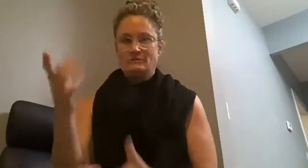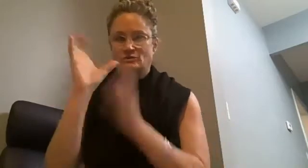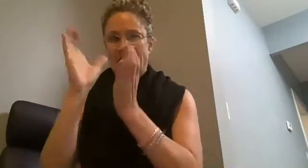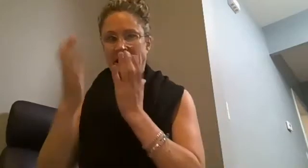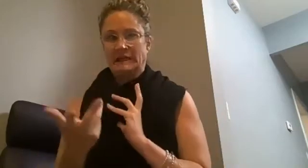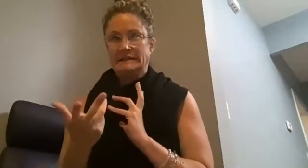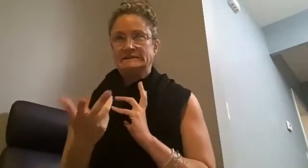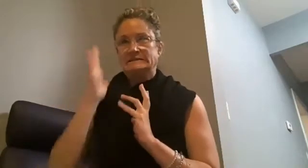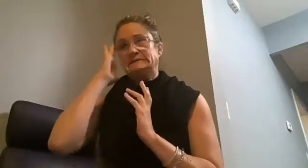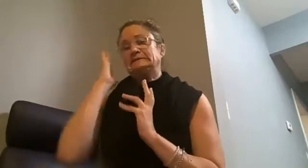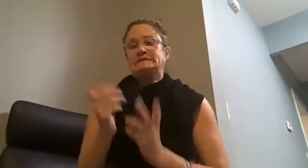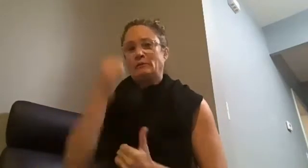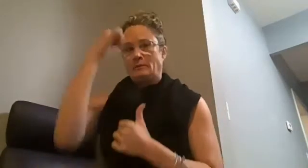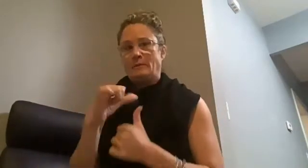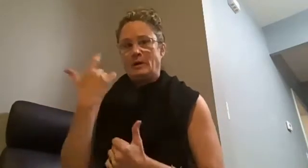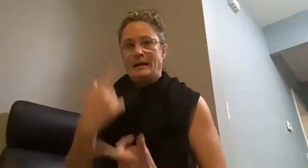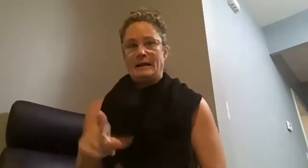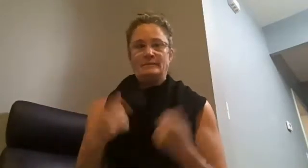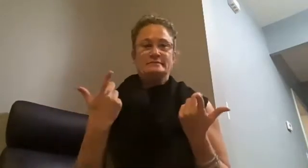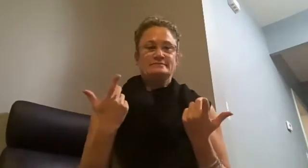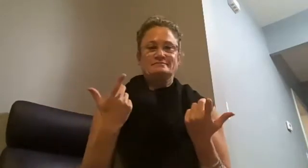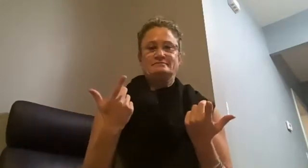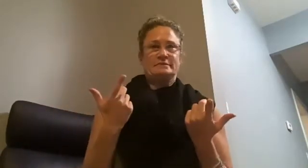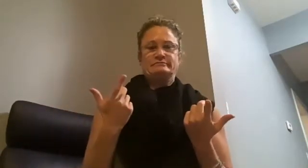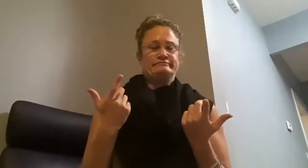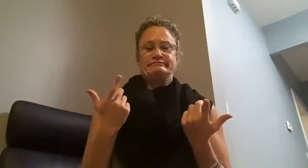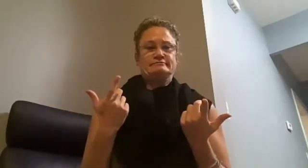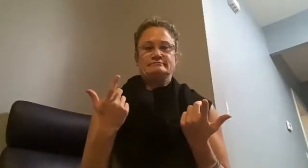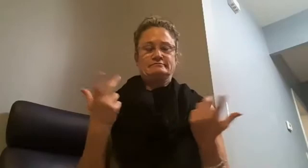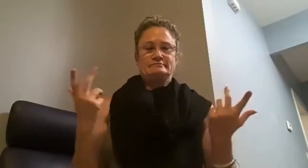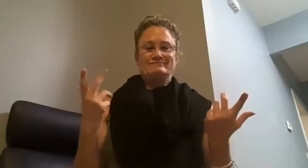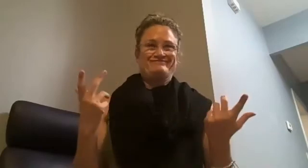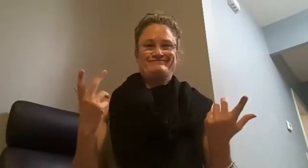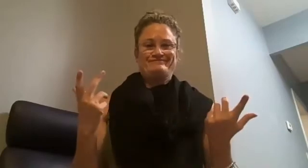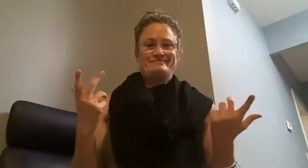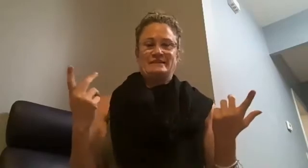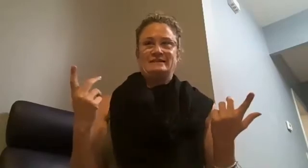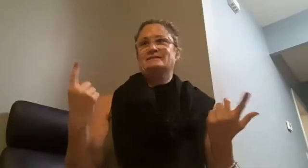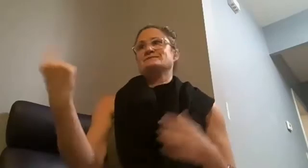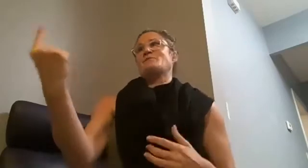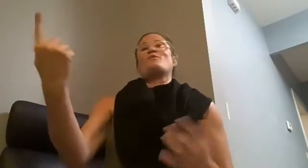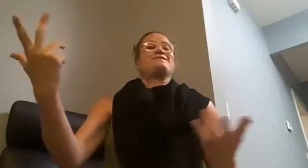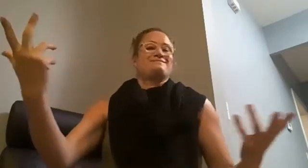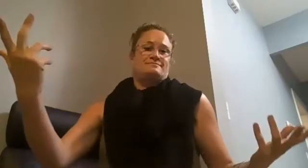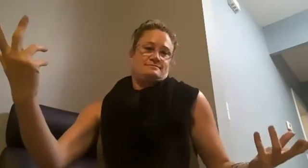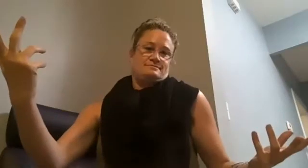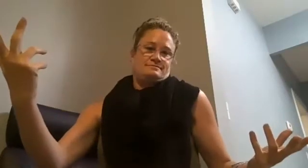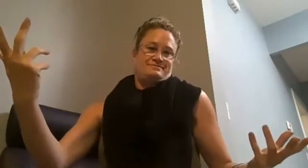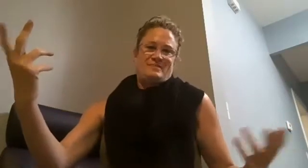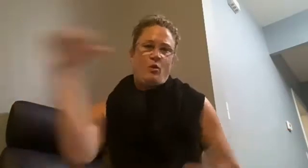any large group, there's like a fairly good chance that somebody is there at least totally wasted or perhaps